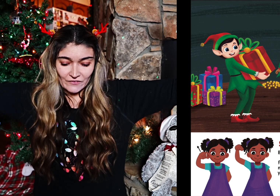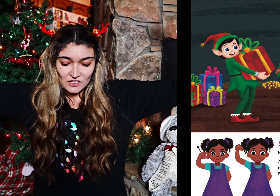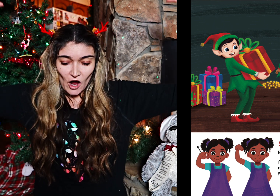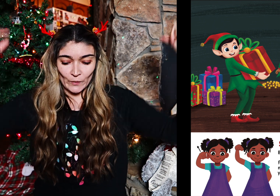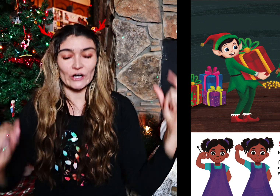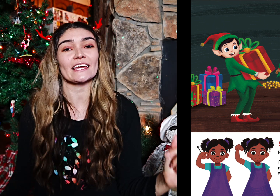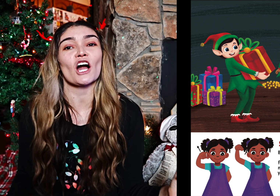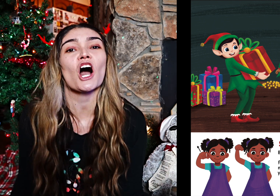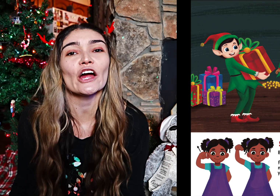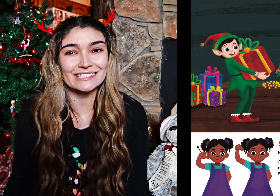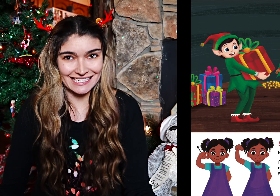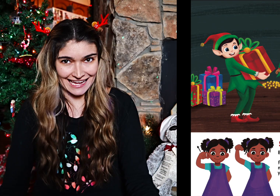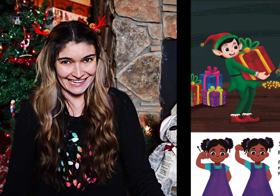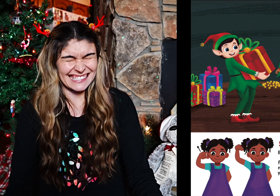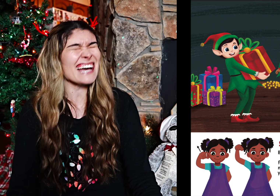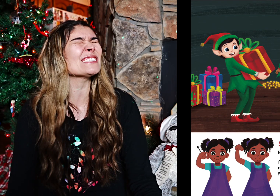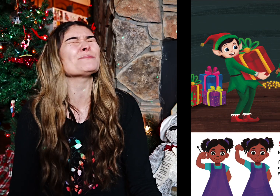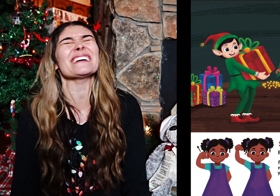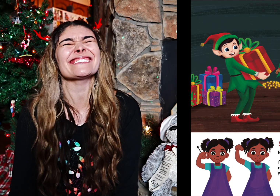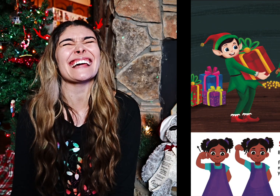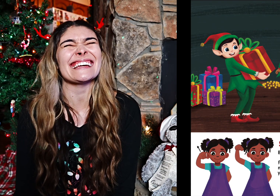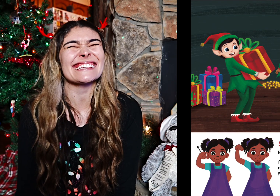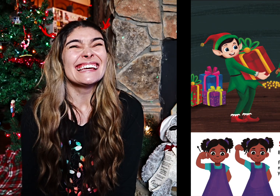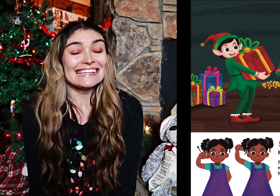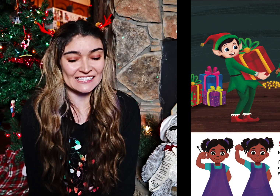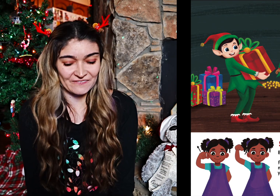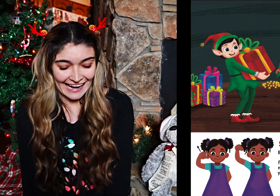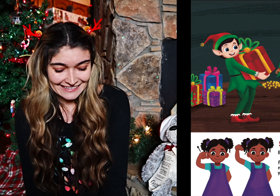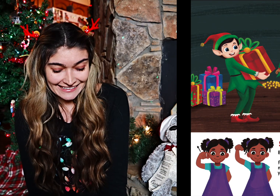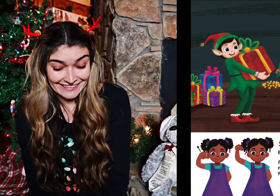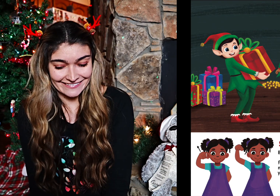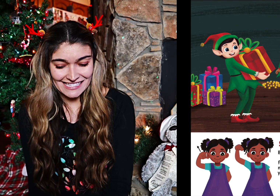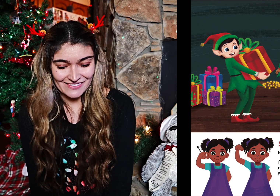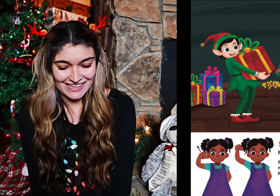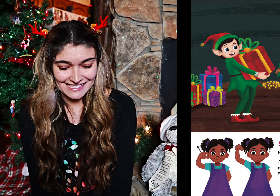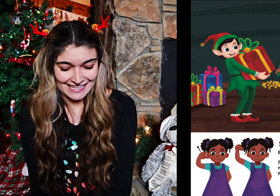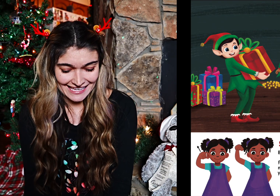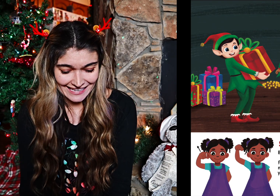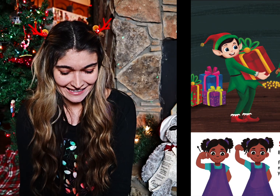Elves are working hard tonight, a special night. It's finally Christmas